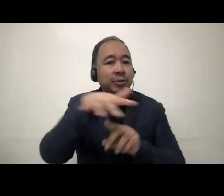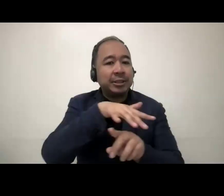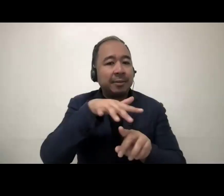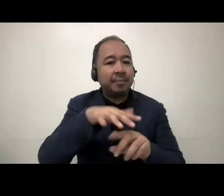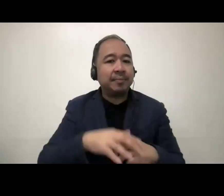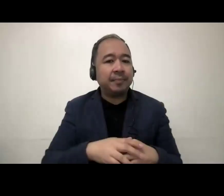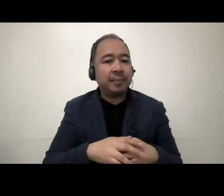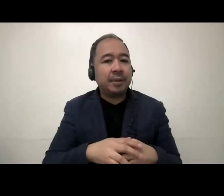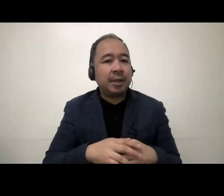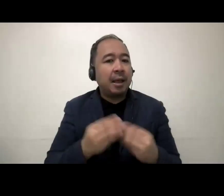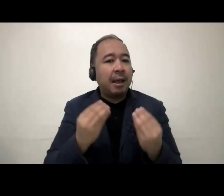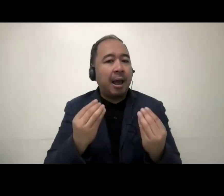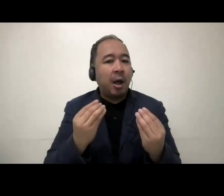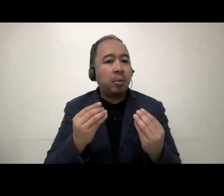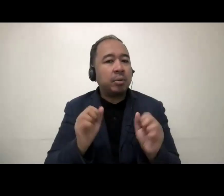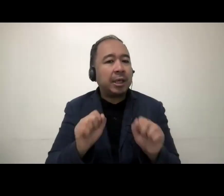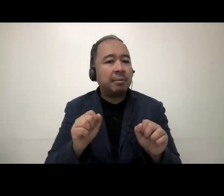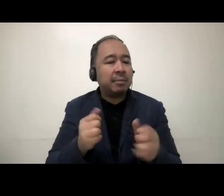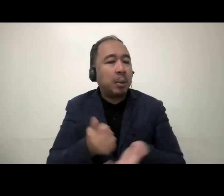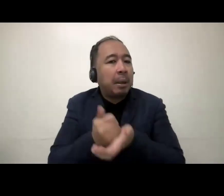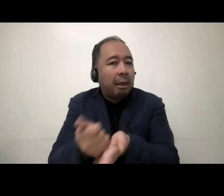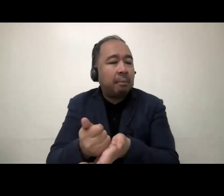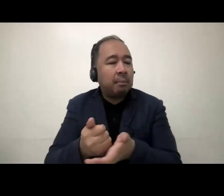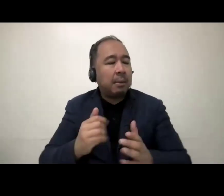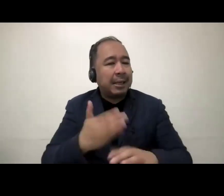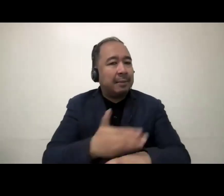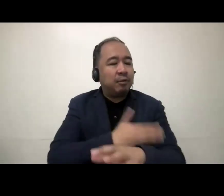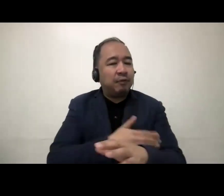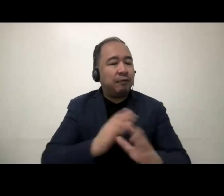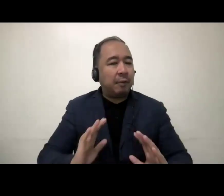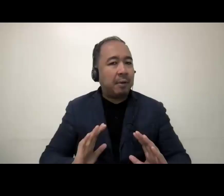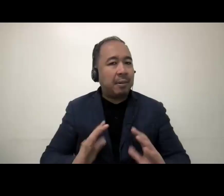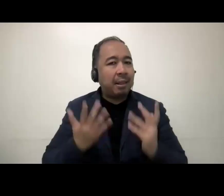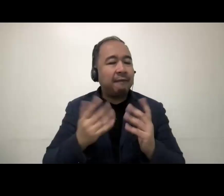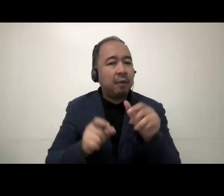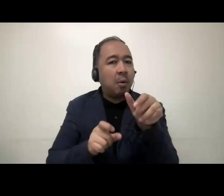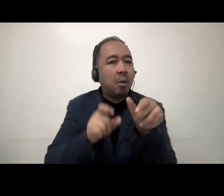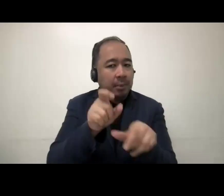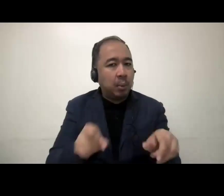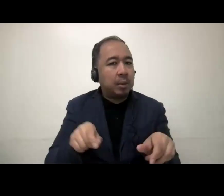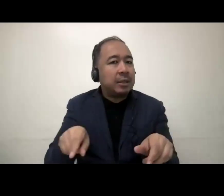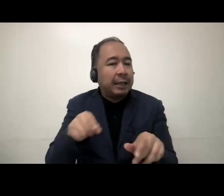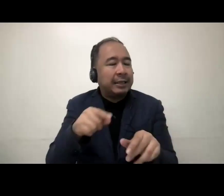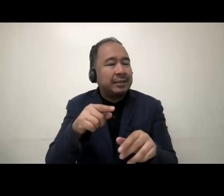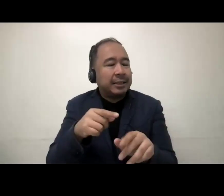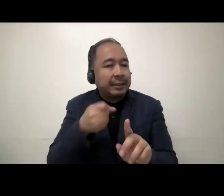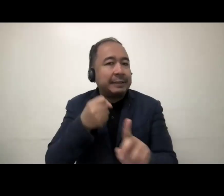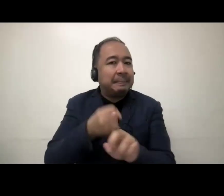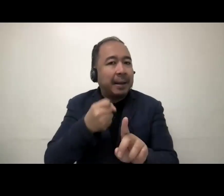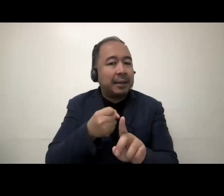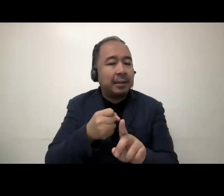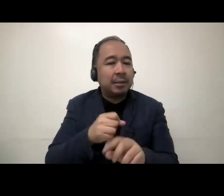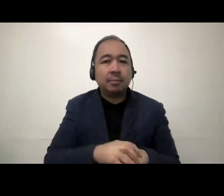a way that we deliver an outcome. The outcome is to improve people's lives. So if we're doing something that is